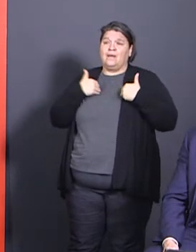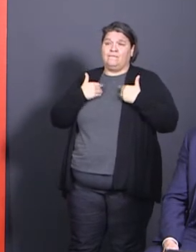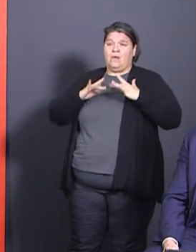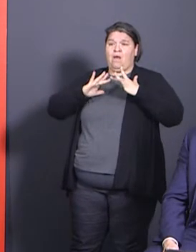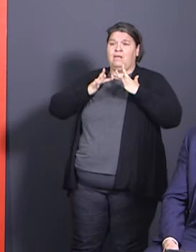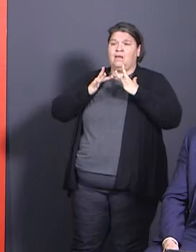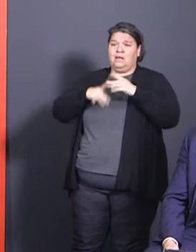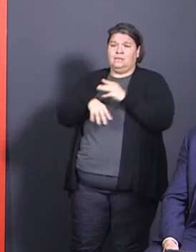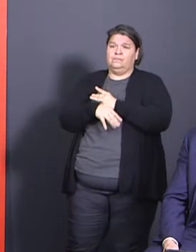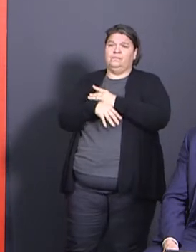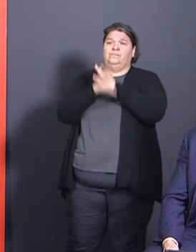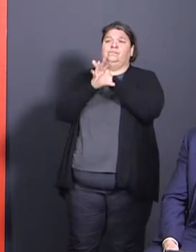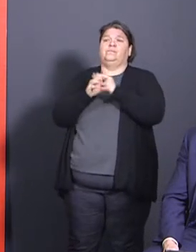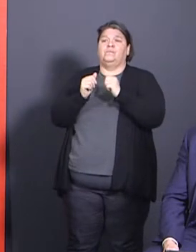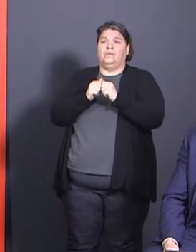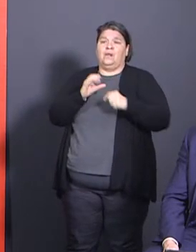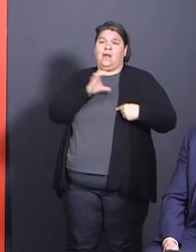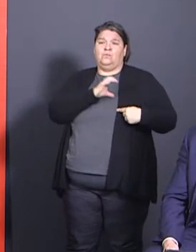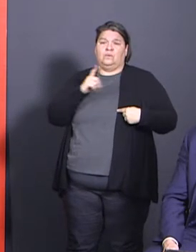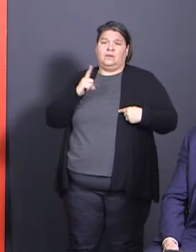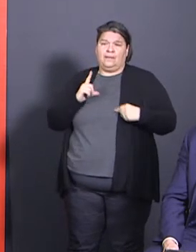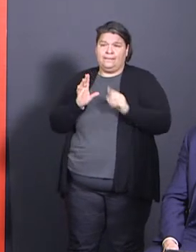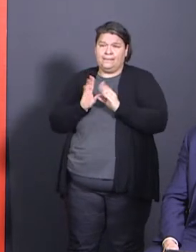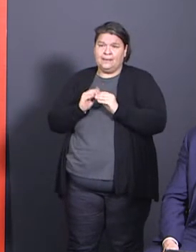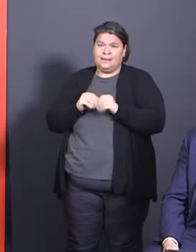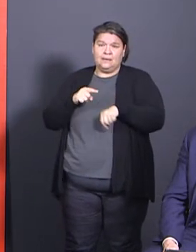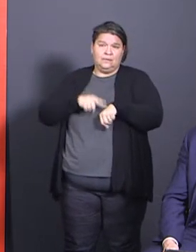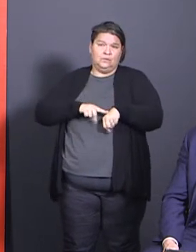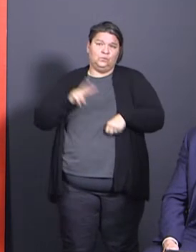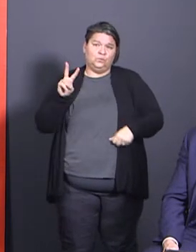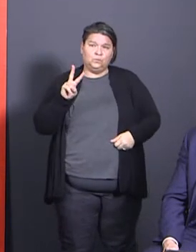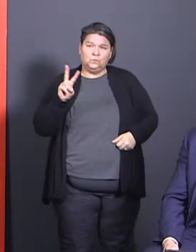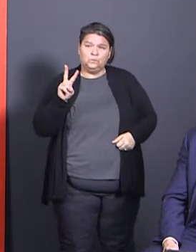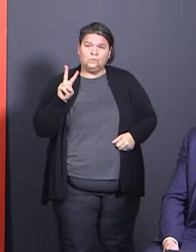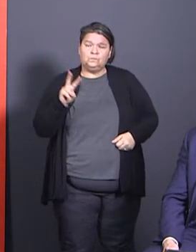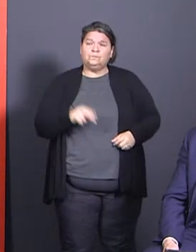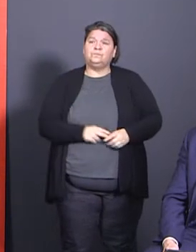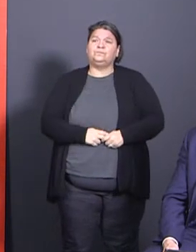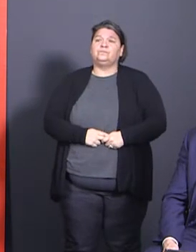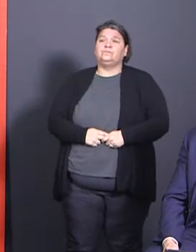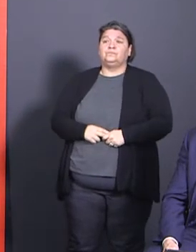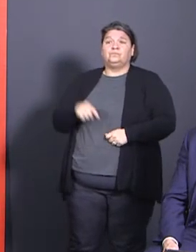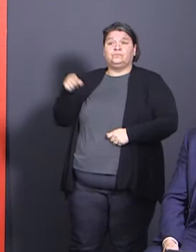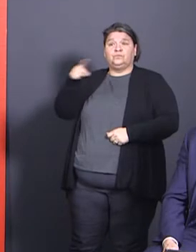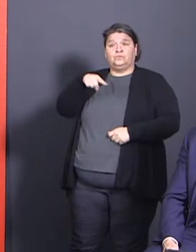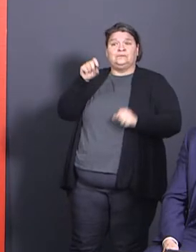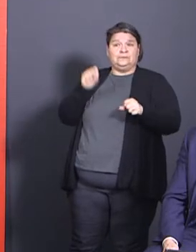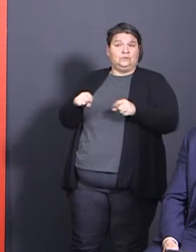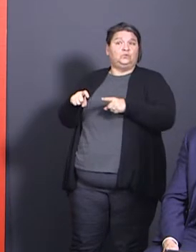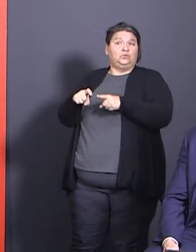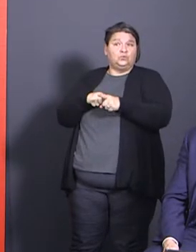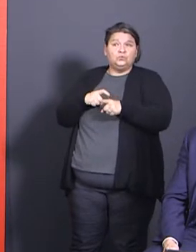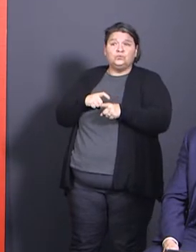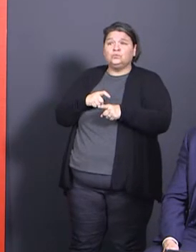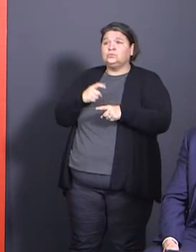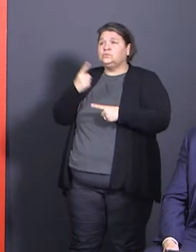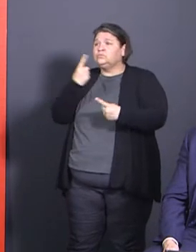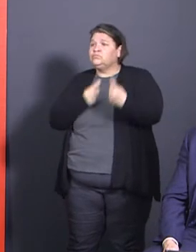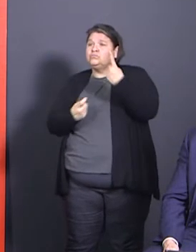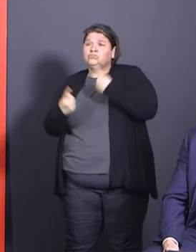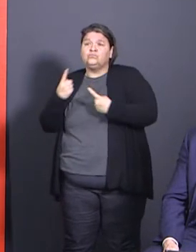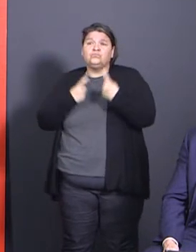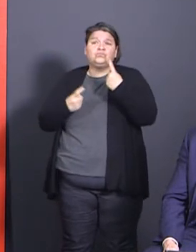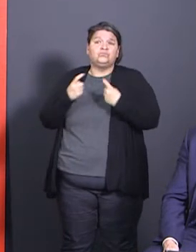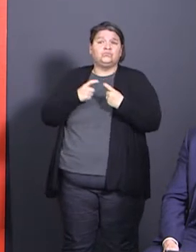2 p.m., but you can tune in and watch us. You can call in if you do have a question and get in line to ask your